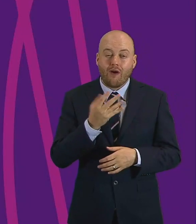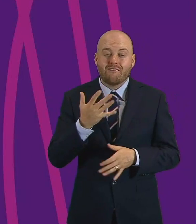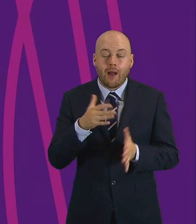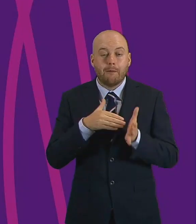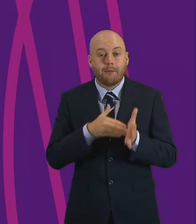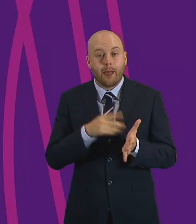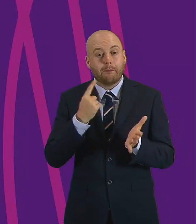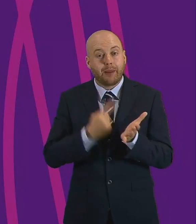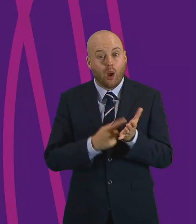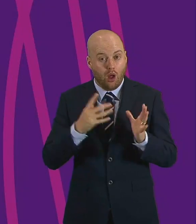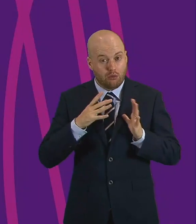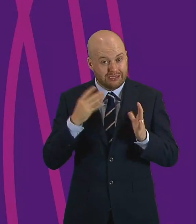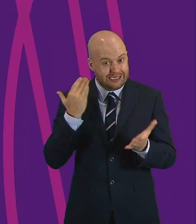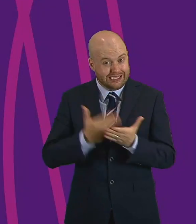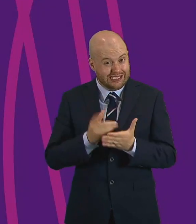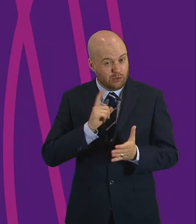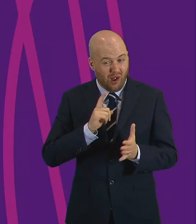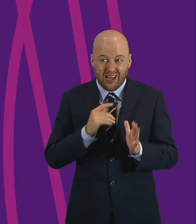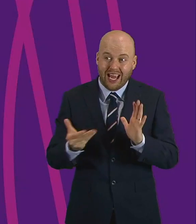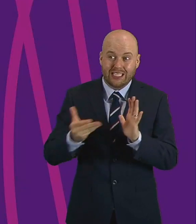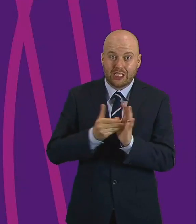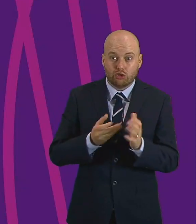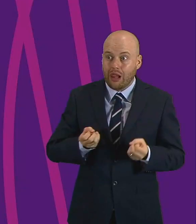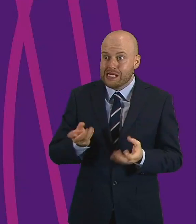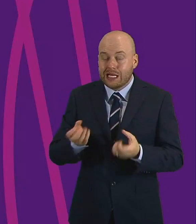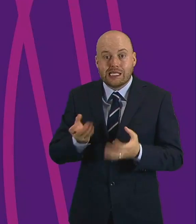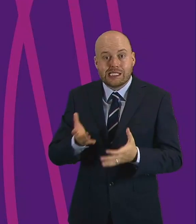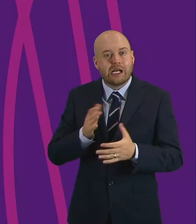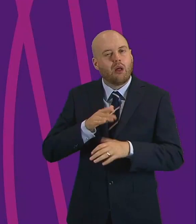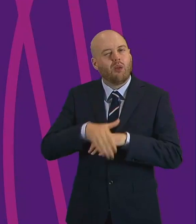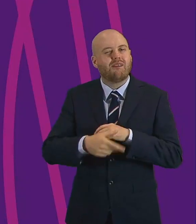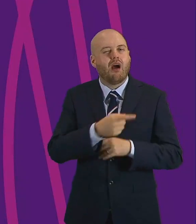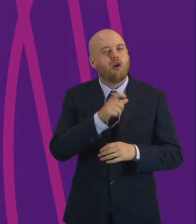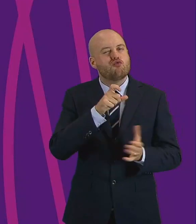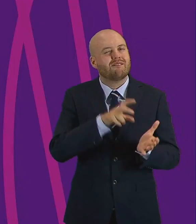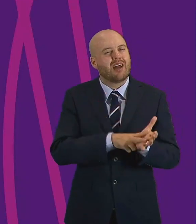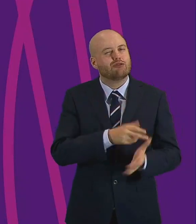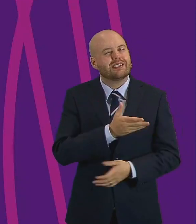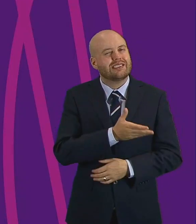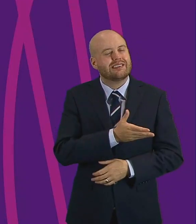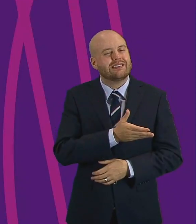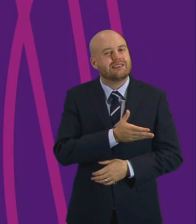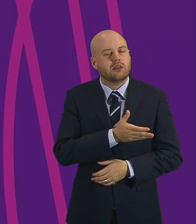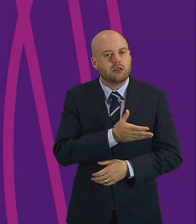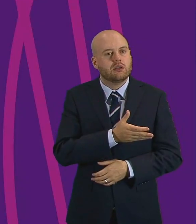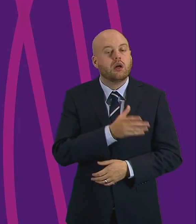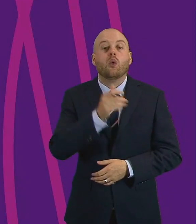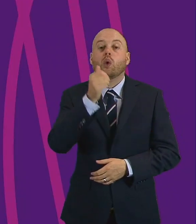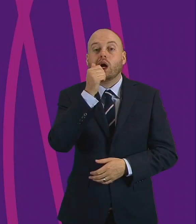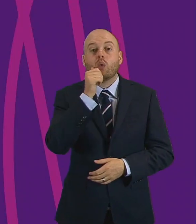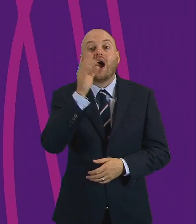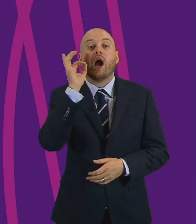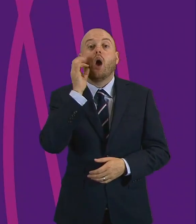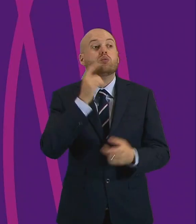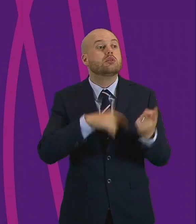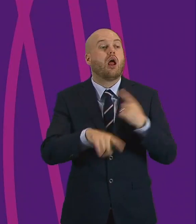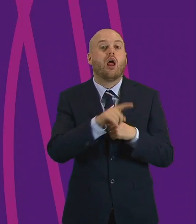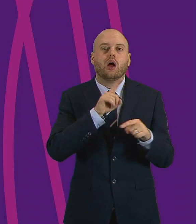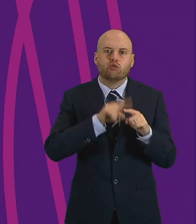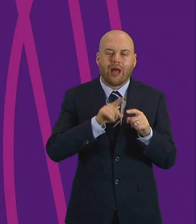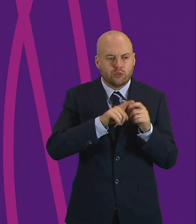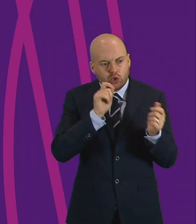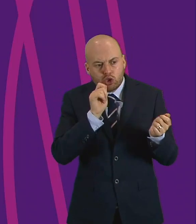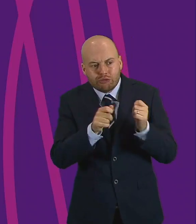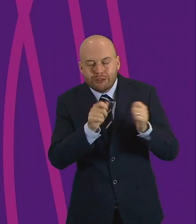already to deal with the additional cost of the pandemic. We all know that councils have transformed their services and, as we speak, are preparing to